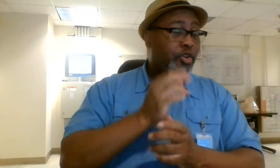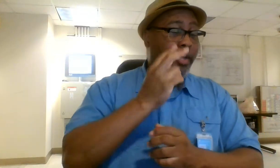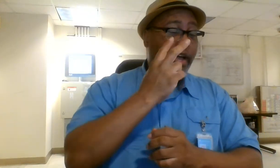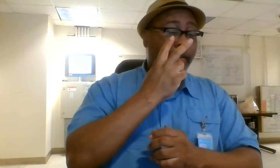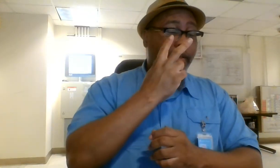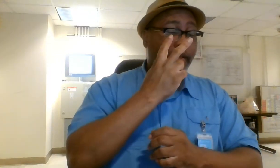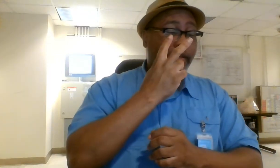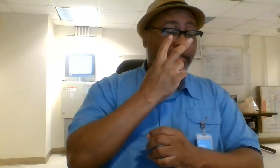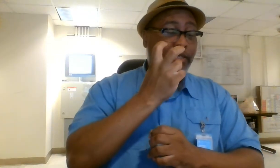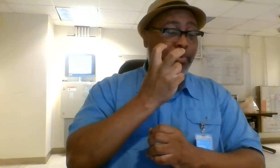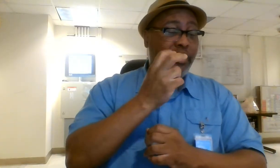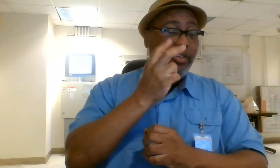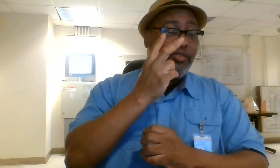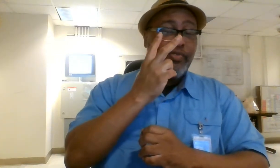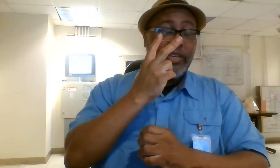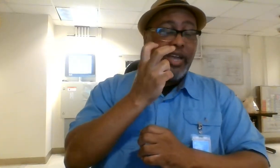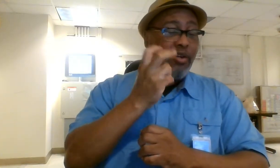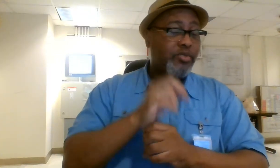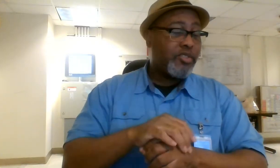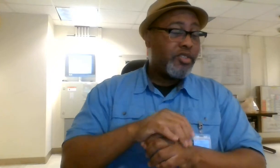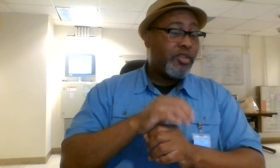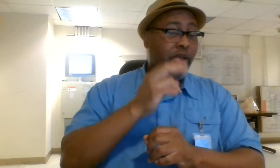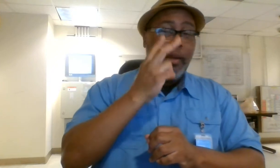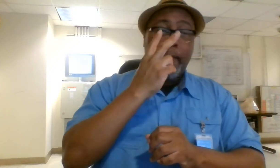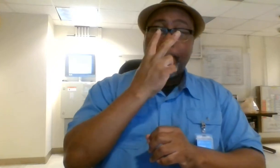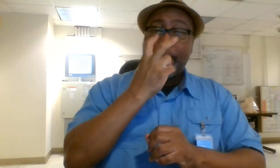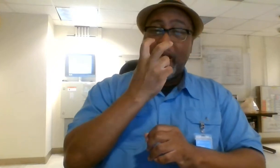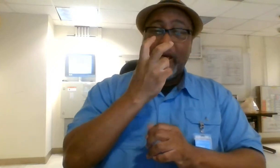So you got disbelief. Doubt. Blind.